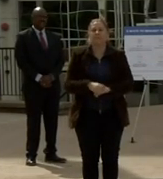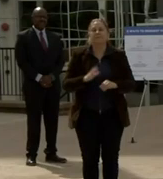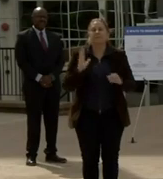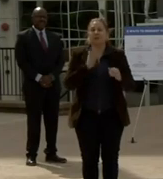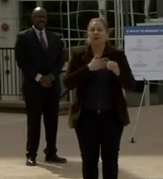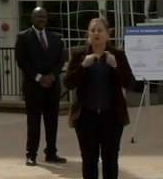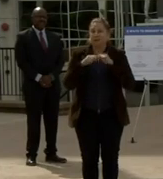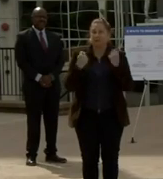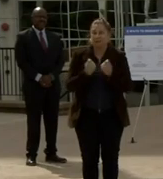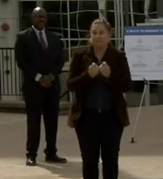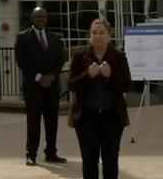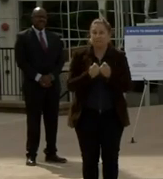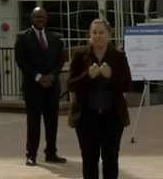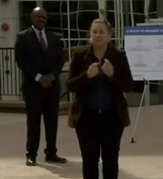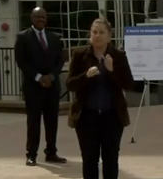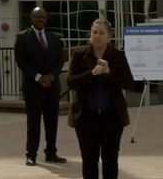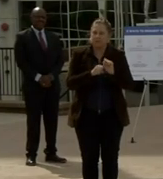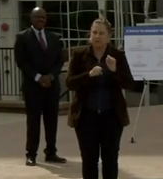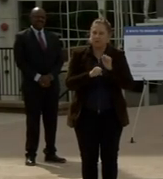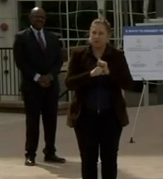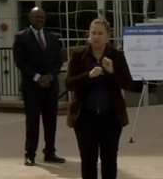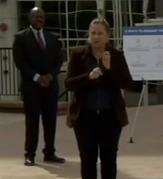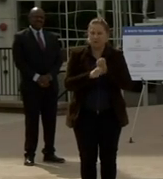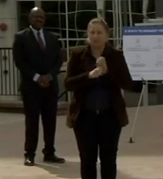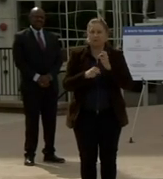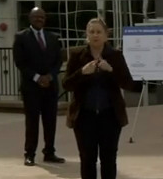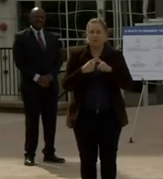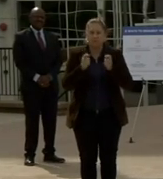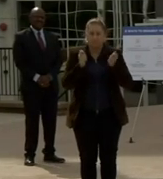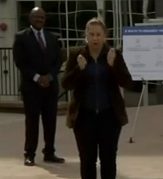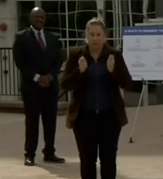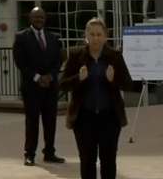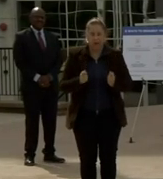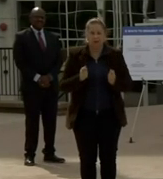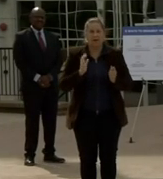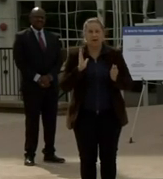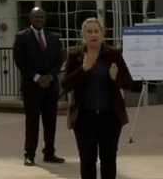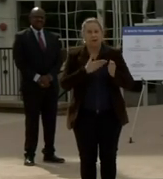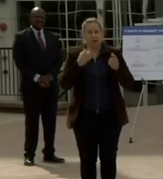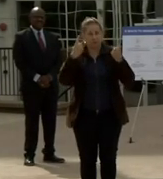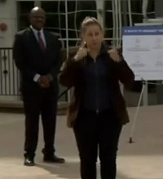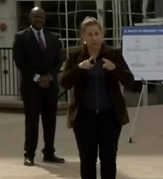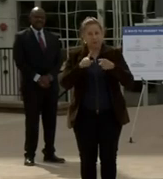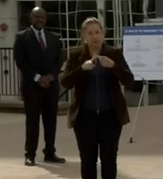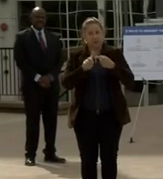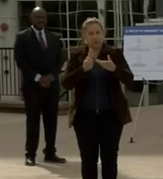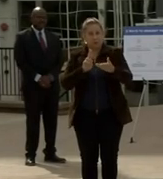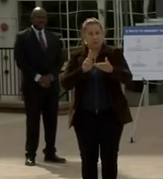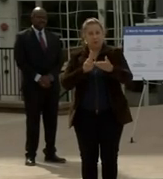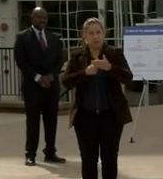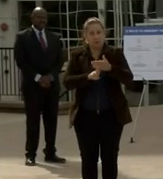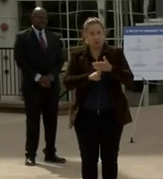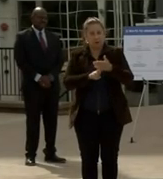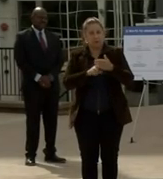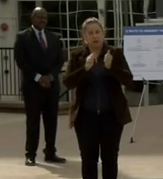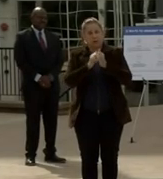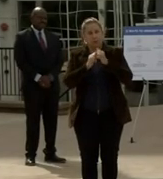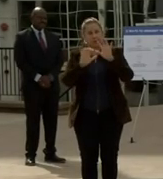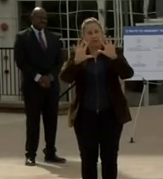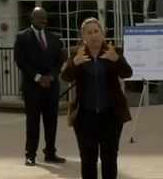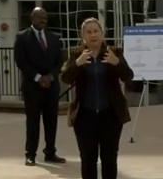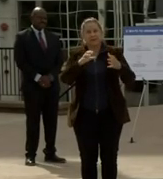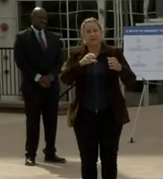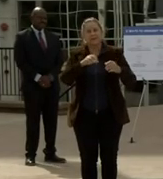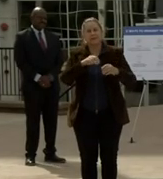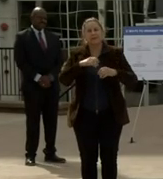to modify some of our agreements with our contract security guards who protect DC